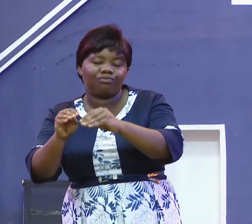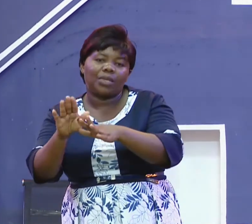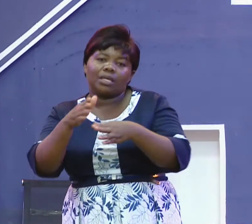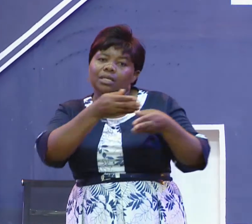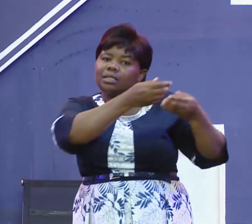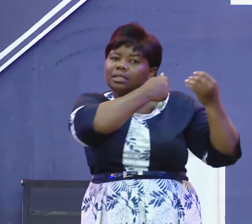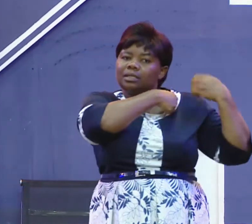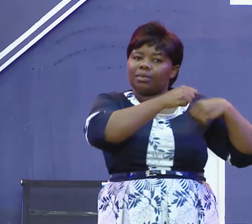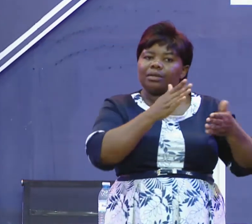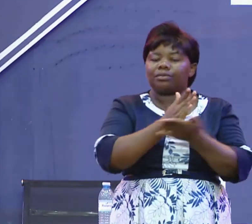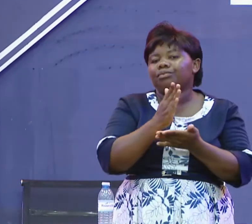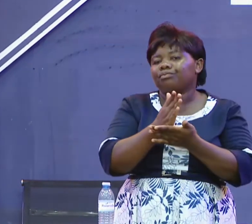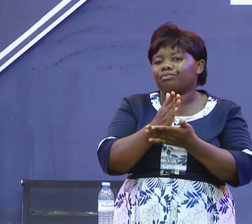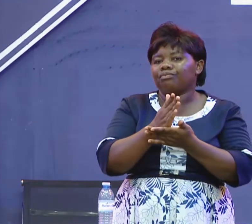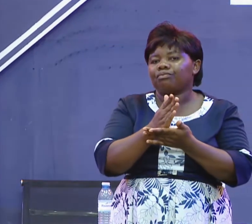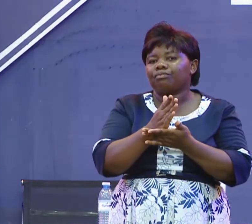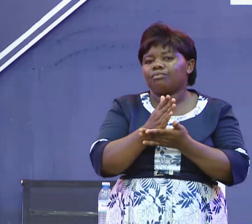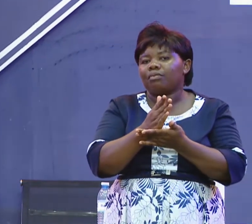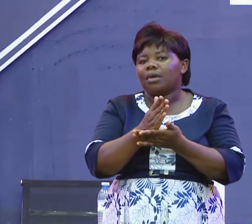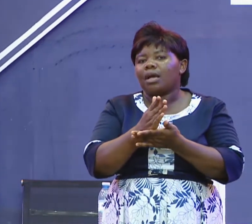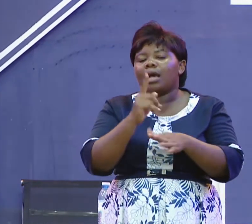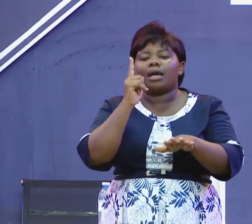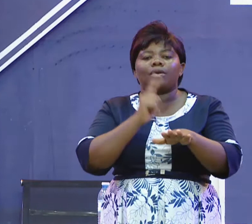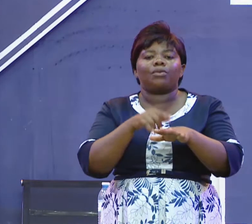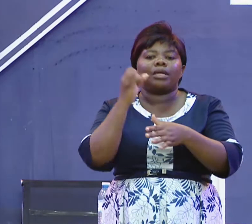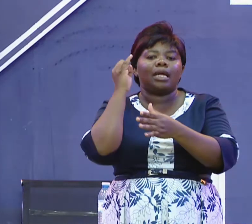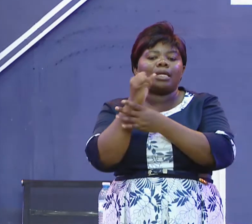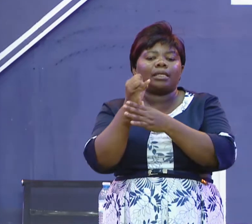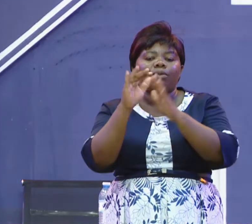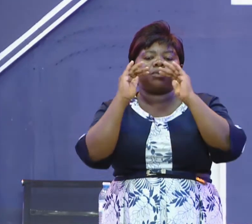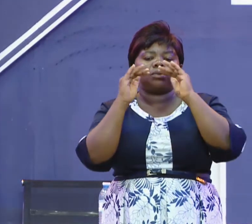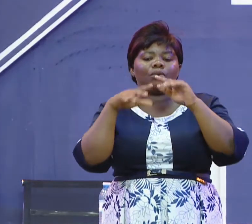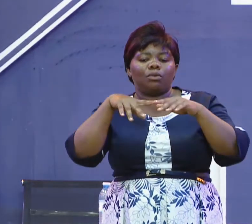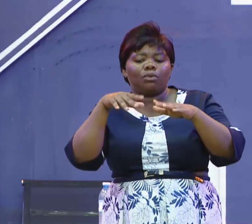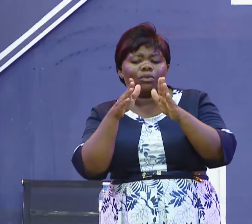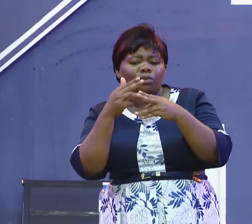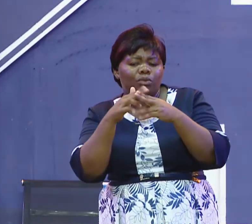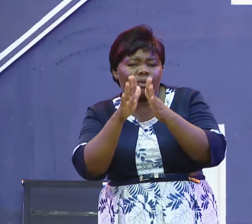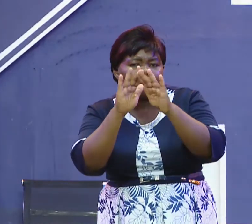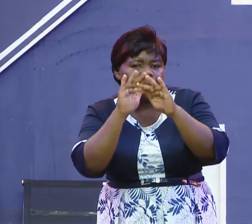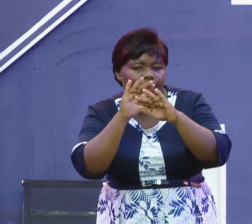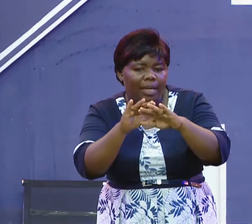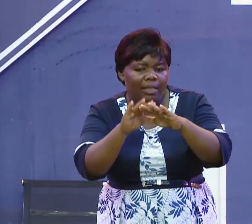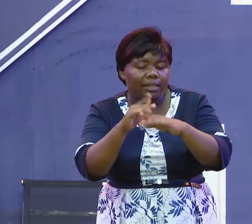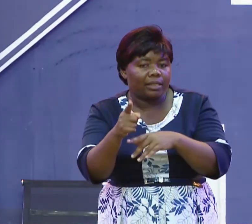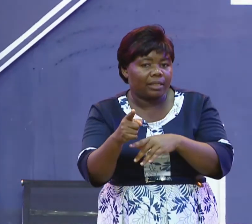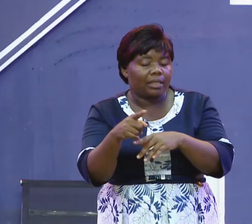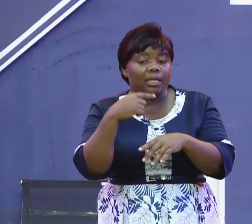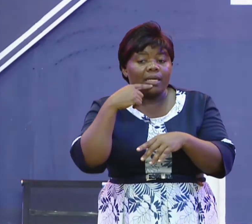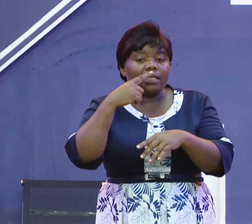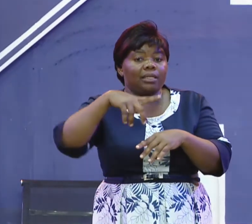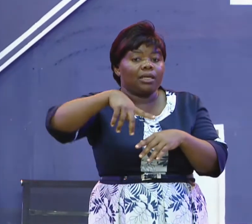the invisible. Era Isaac bw'aba agenda okusaba omukisa. And when Isaac was going to pray for a blessing, yamugamba